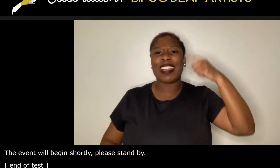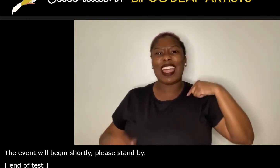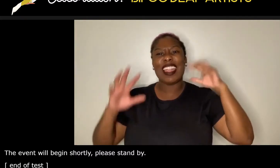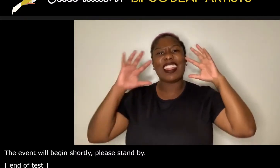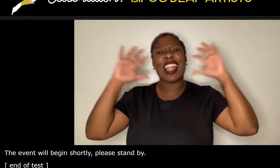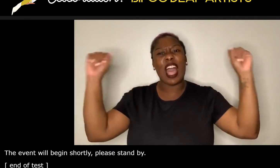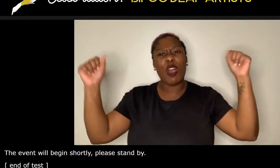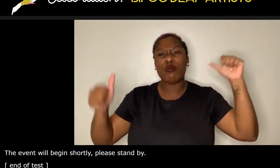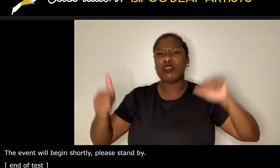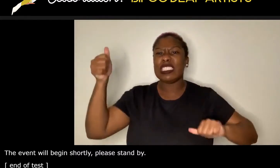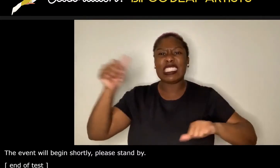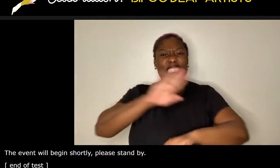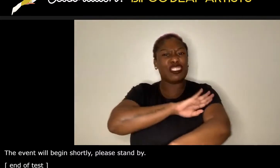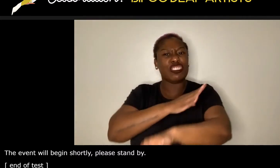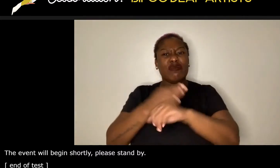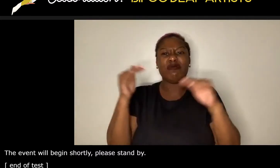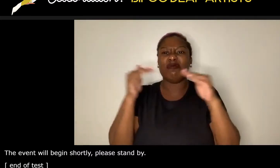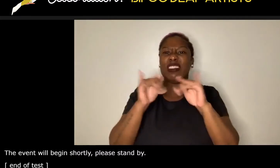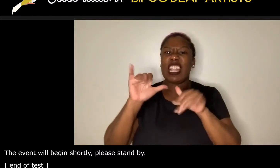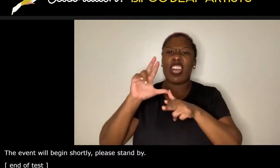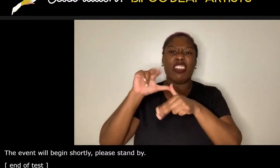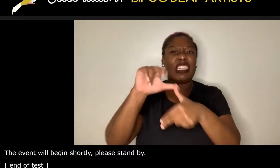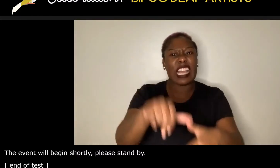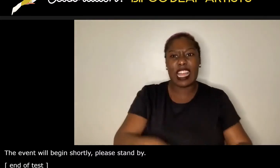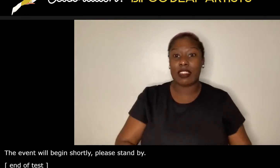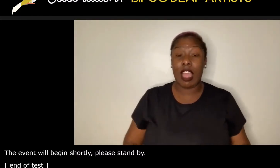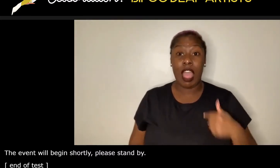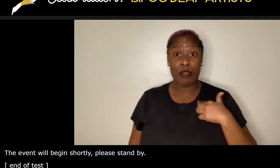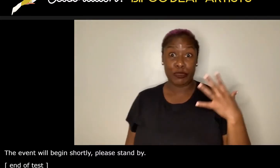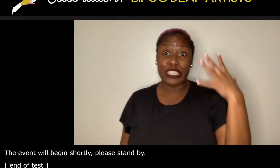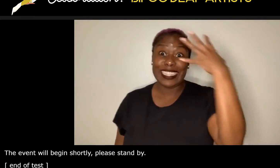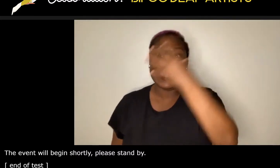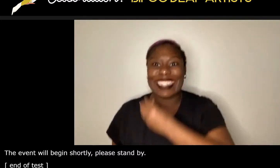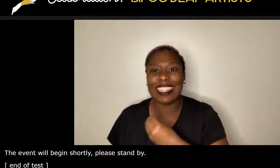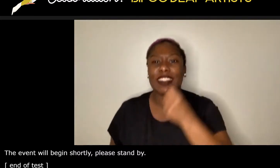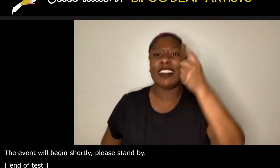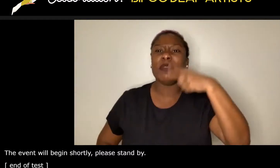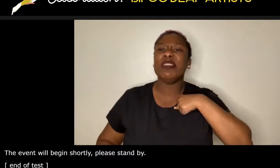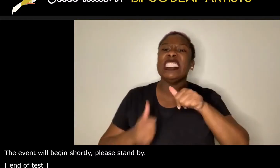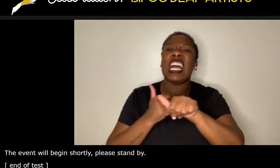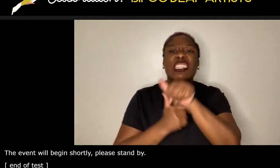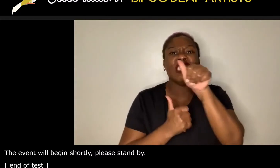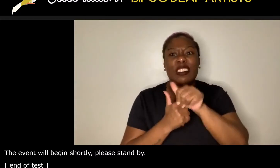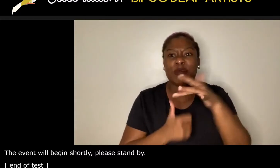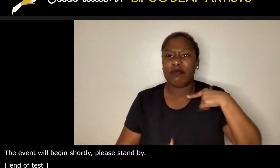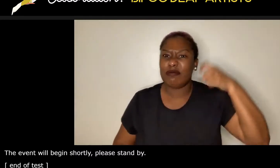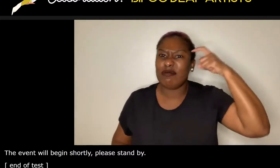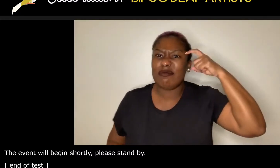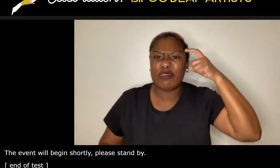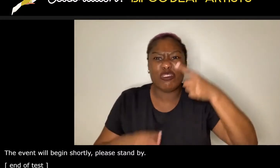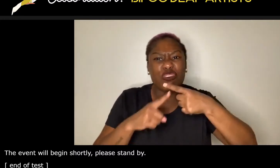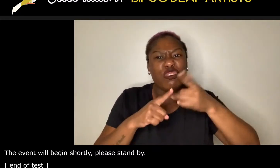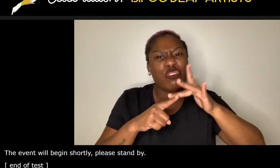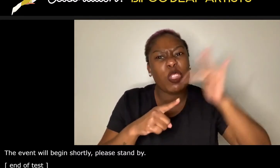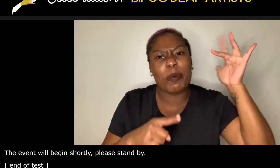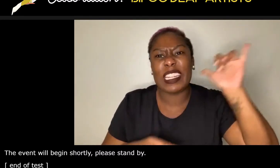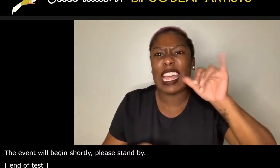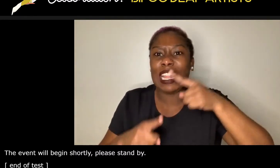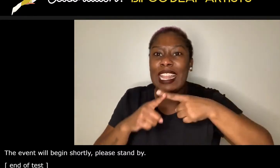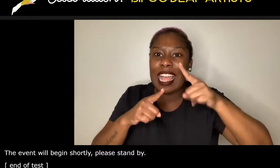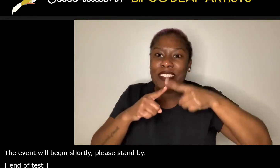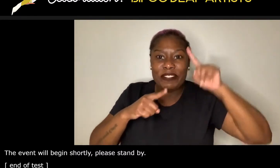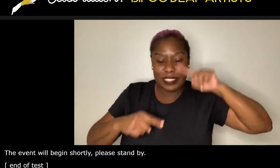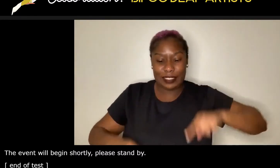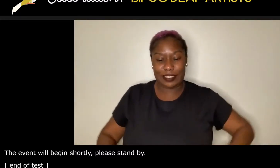I'm short, but I got the loudest energy in the room like a hurricane. Pretty, but